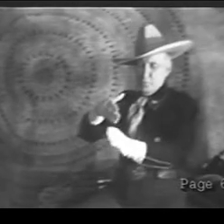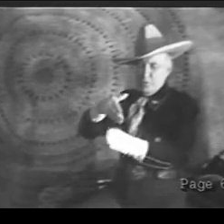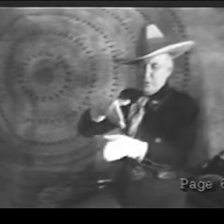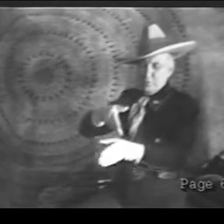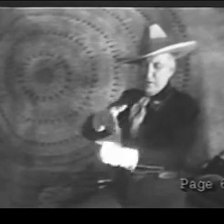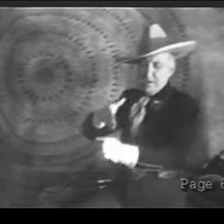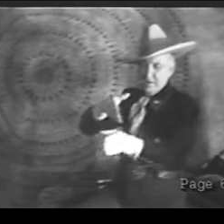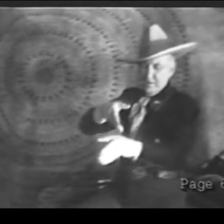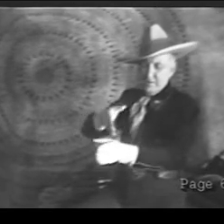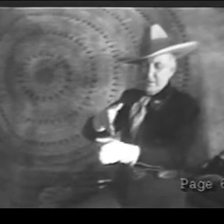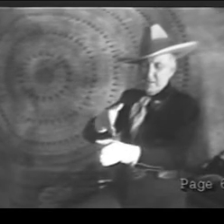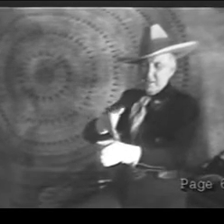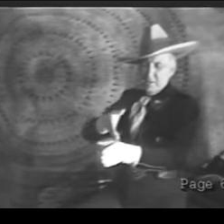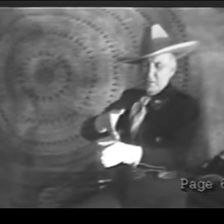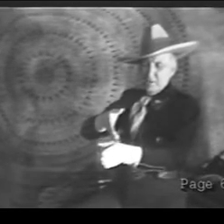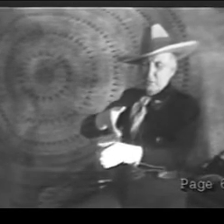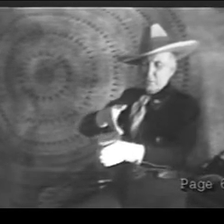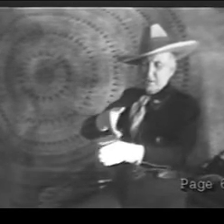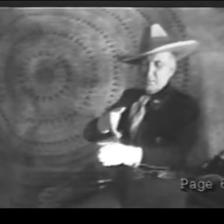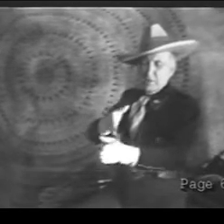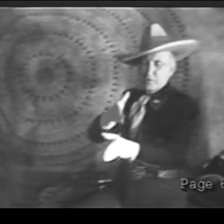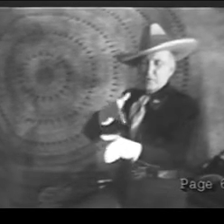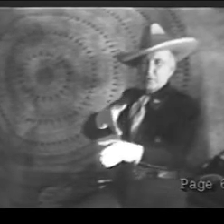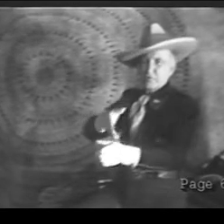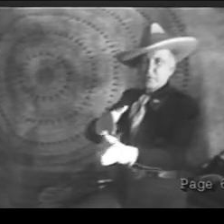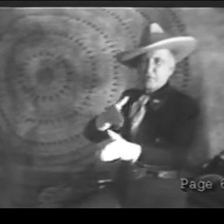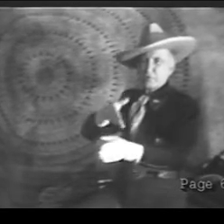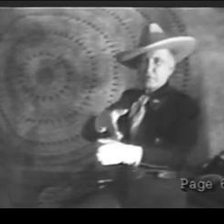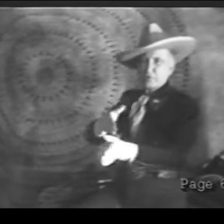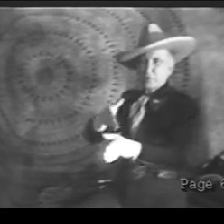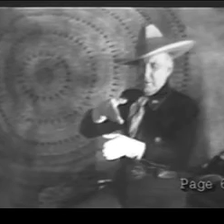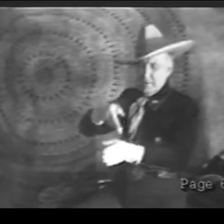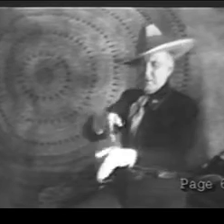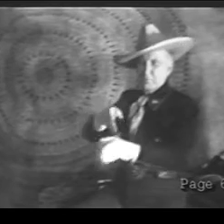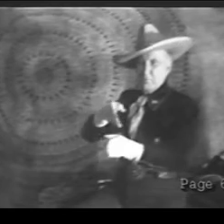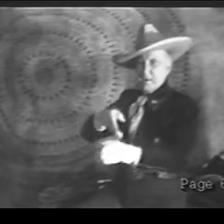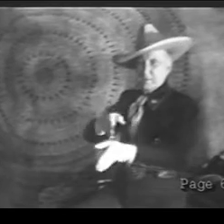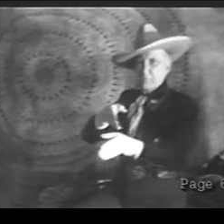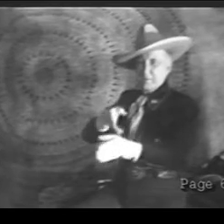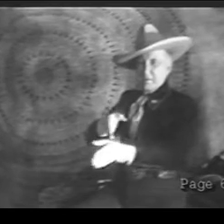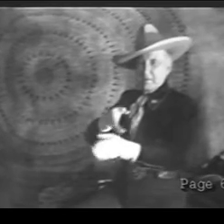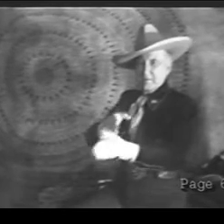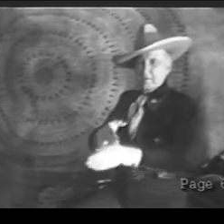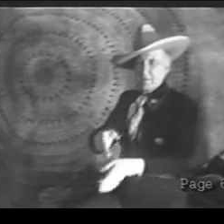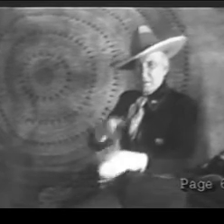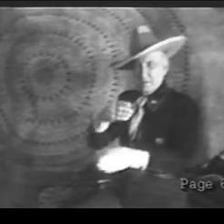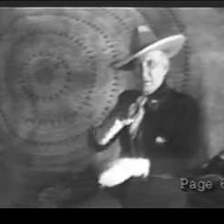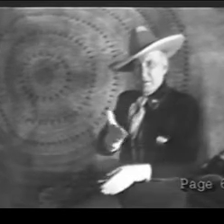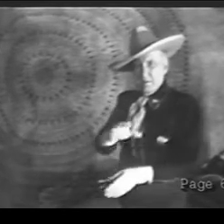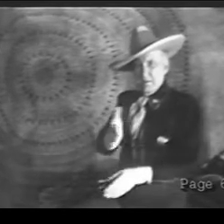work or to make? It's like, well, it's almost like a plow turning over the furrows, you know. That's to make something. So he said,